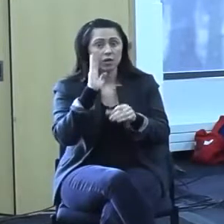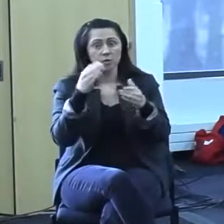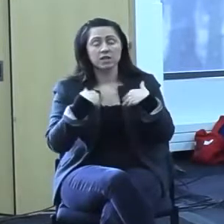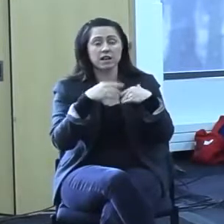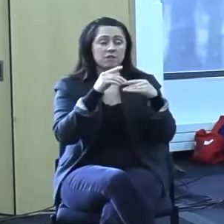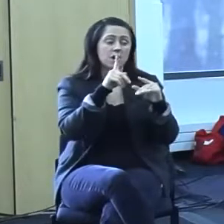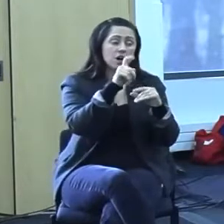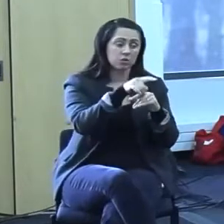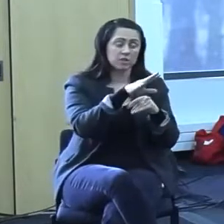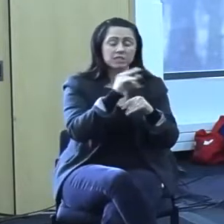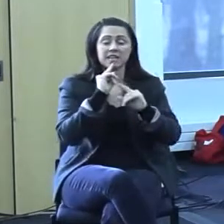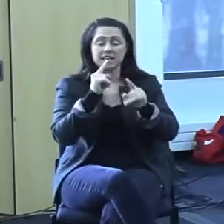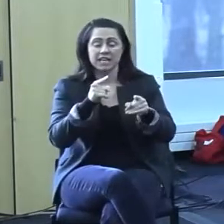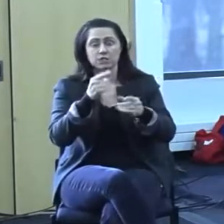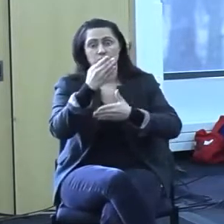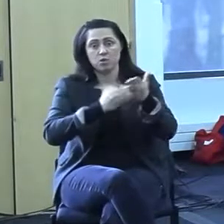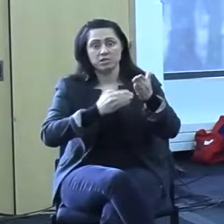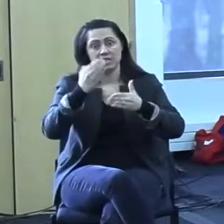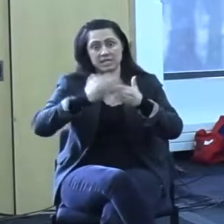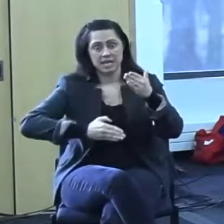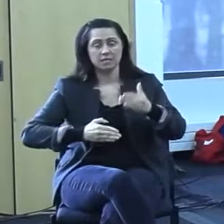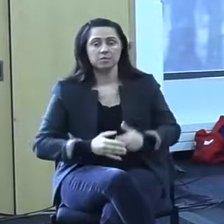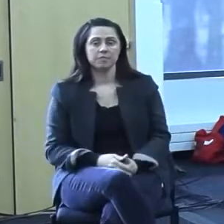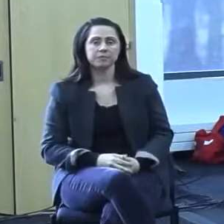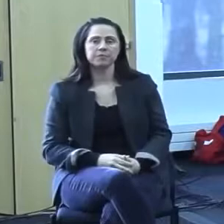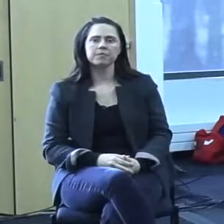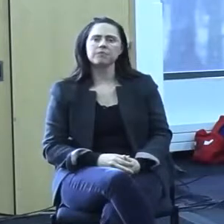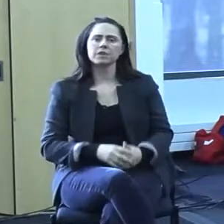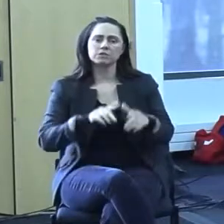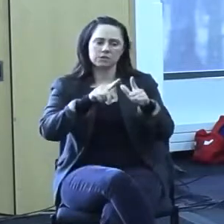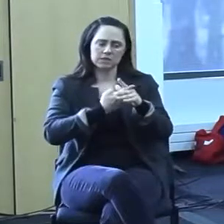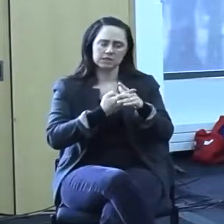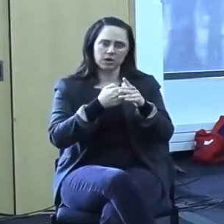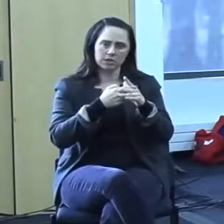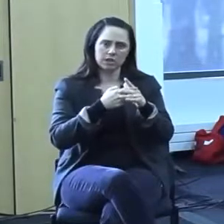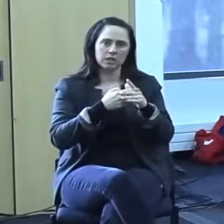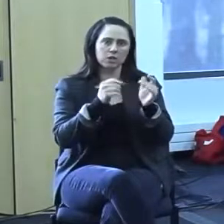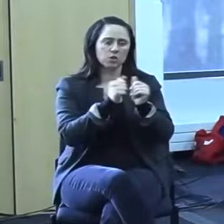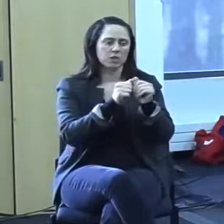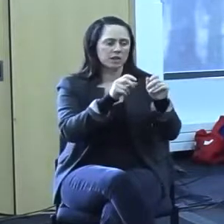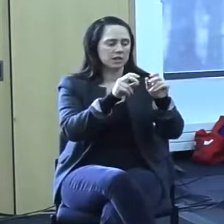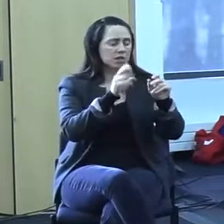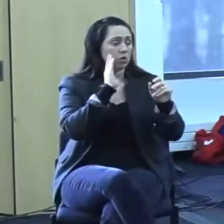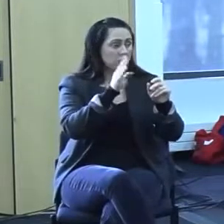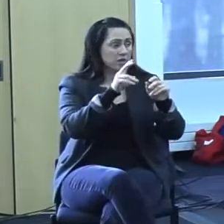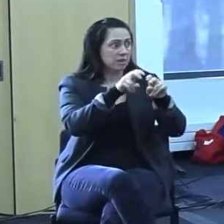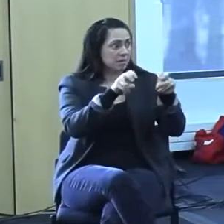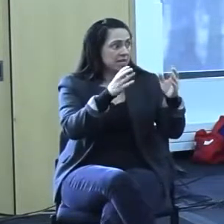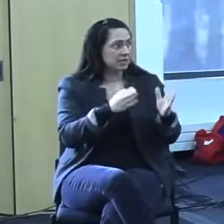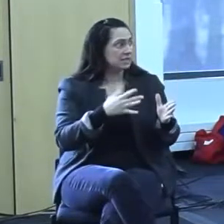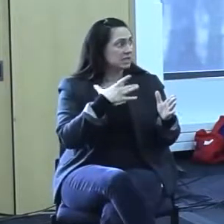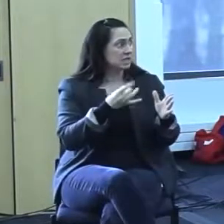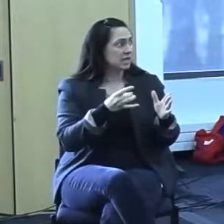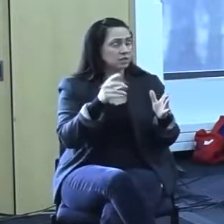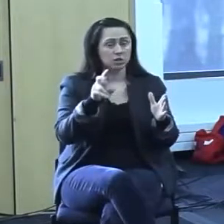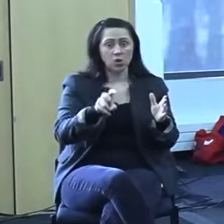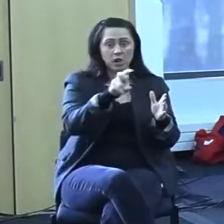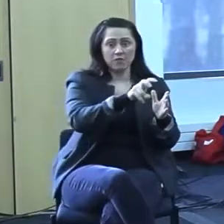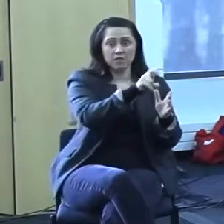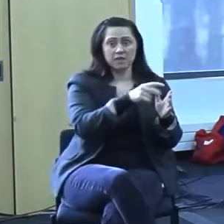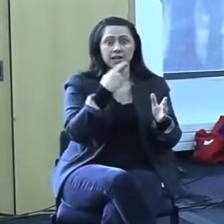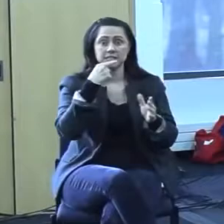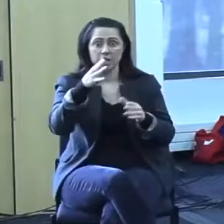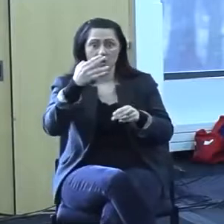have a question and answer portion at the end. So to get us started, would the panelists like to go down the line and say your